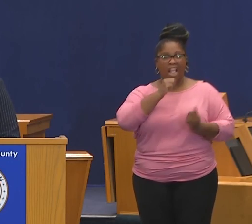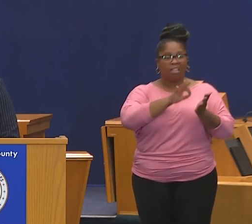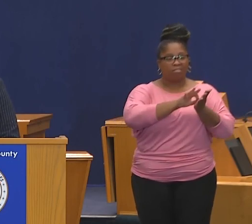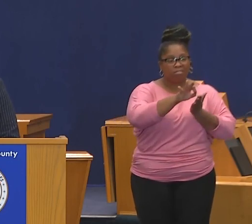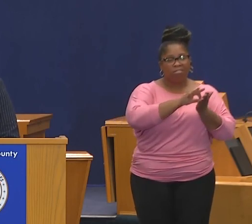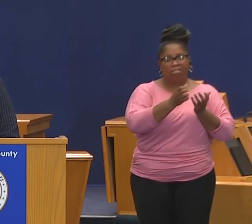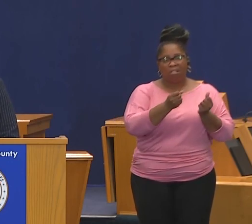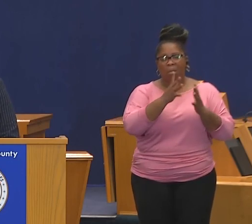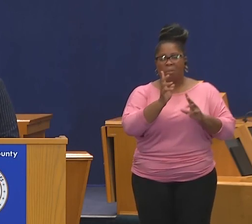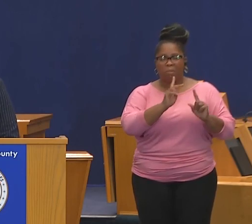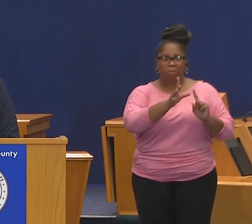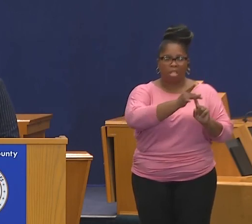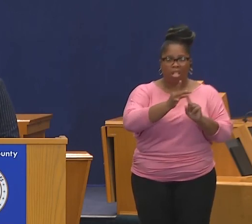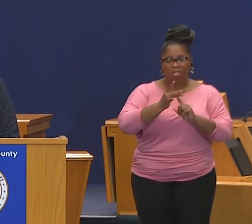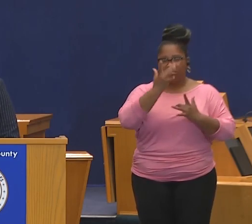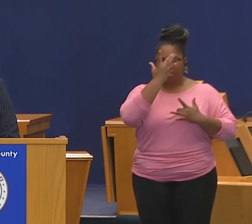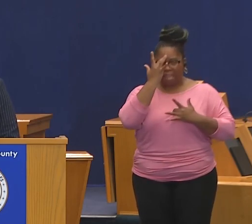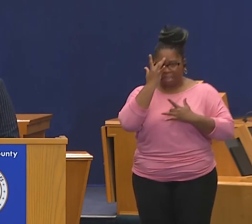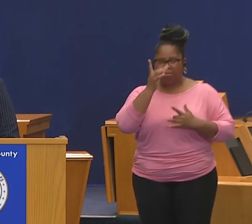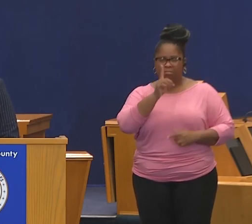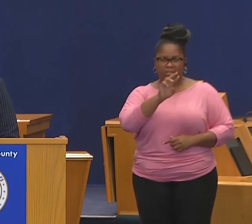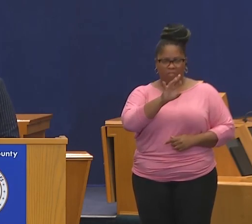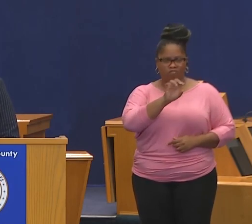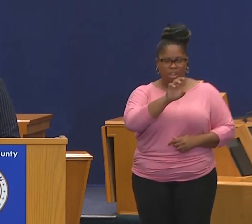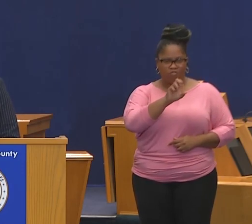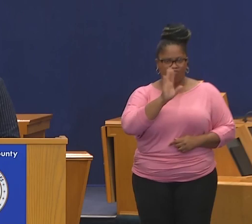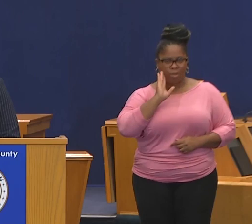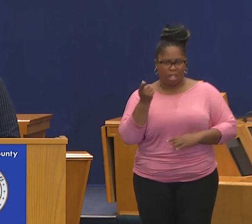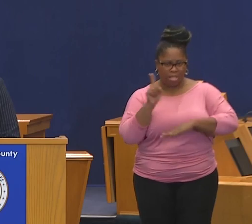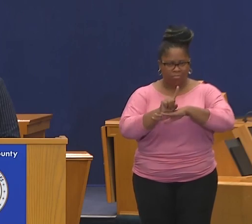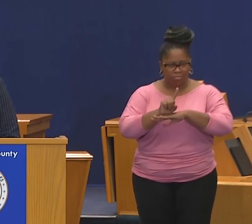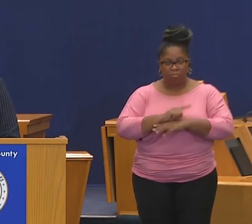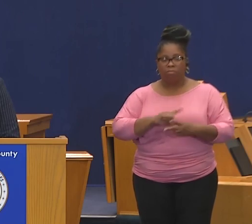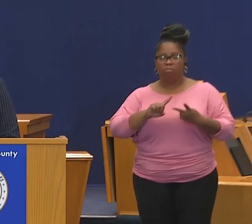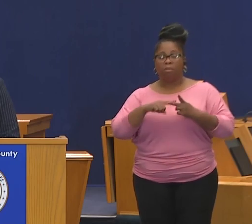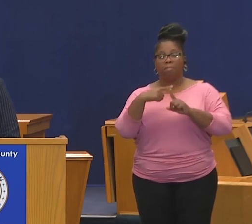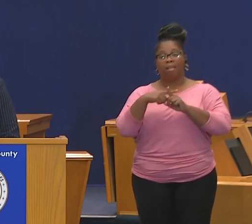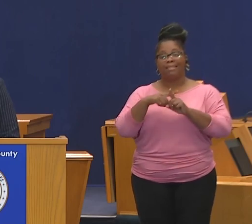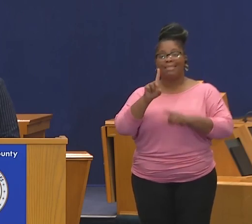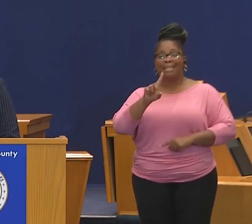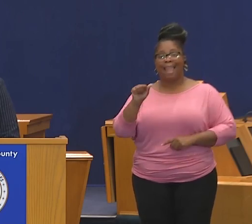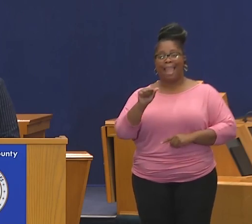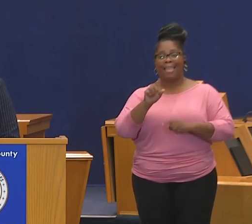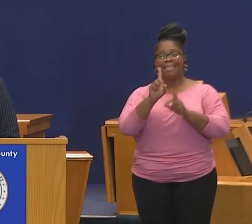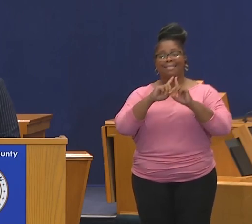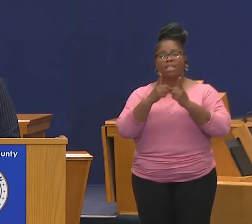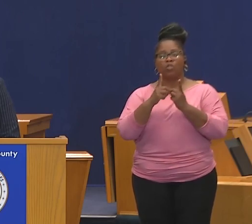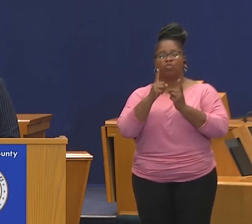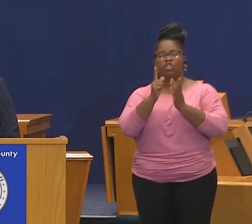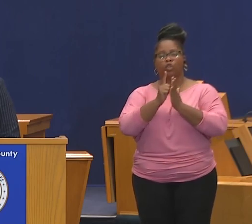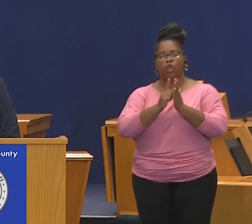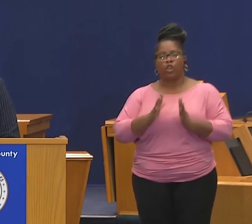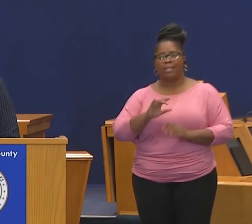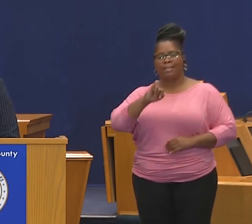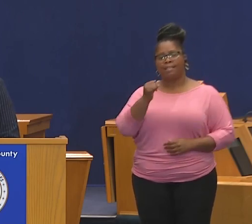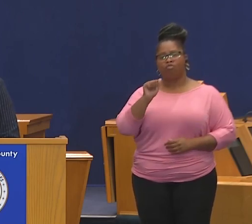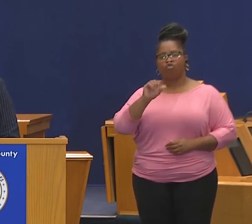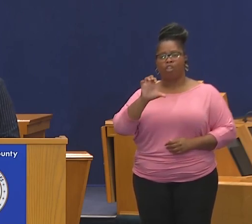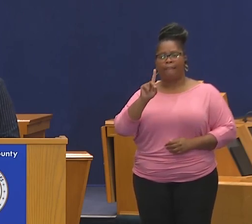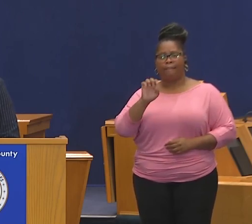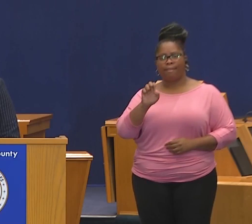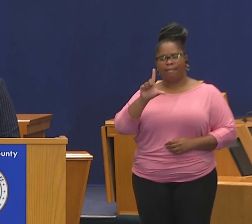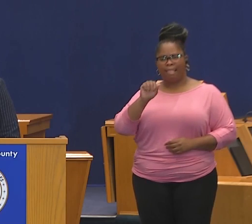the Department of Public Health Director, Dr. Barbara Ferrer, we will also hear from District Attorney Jackie Lacey, who will discuss her